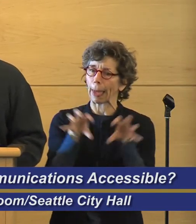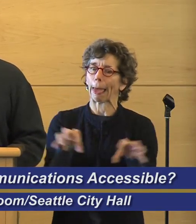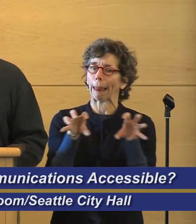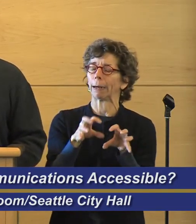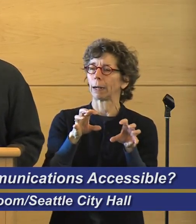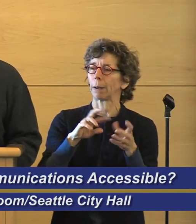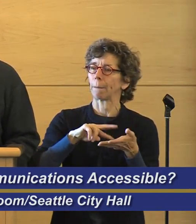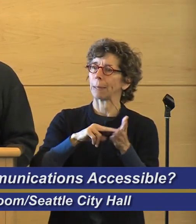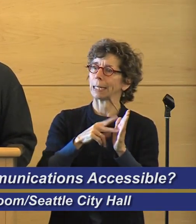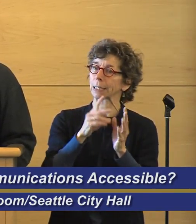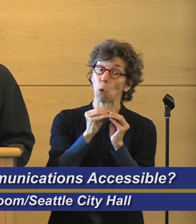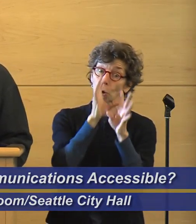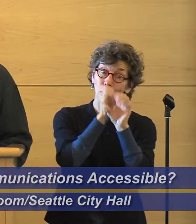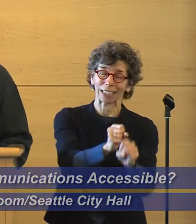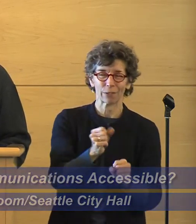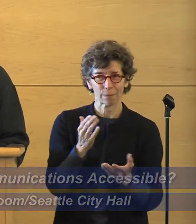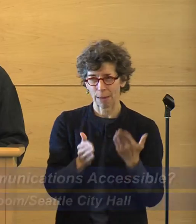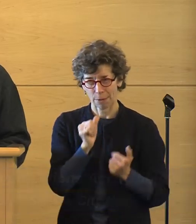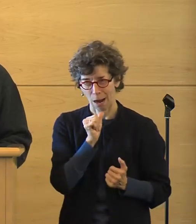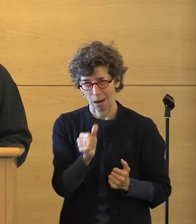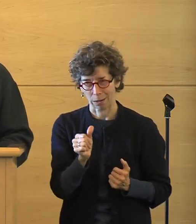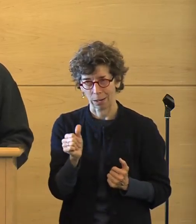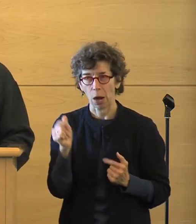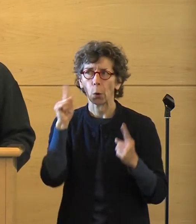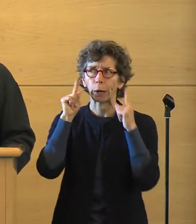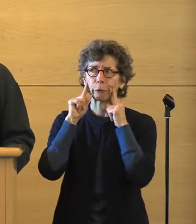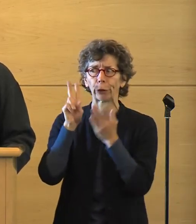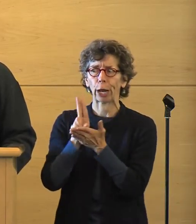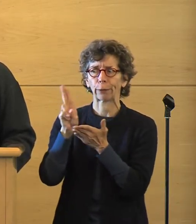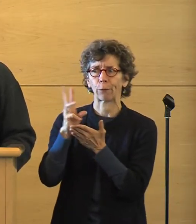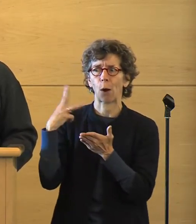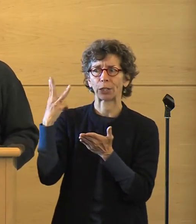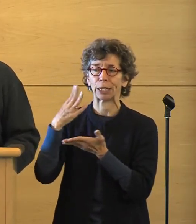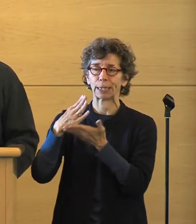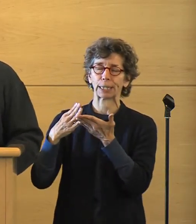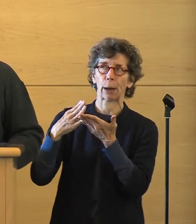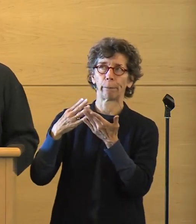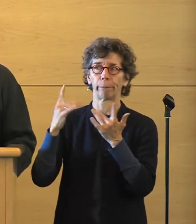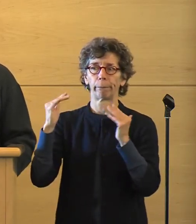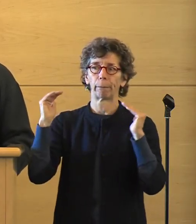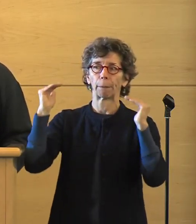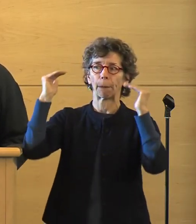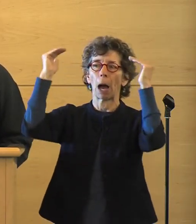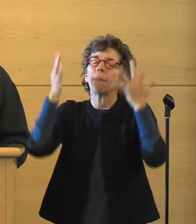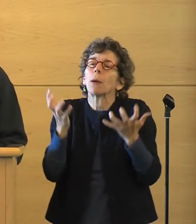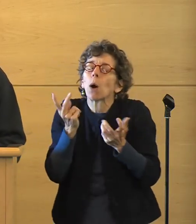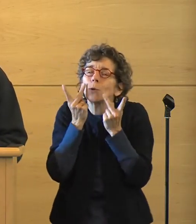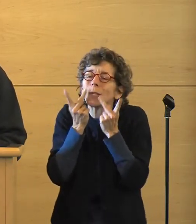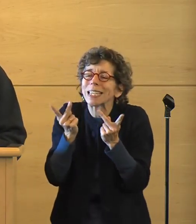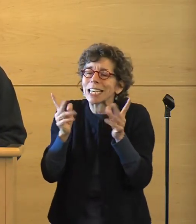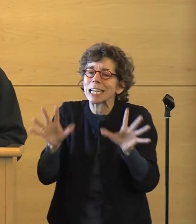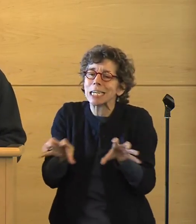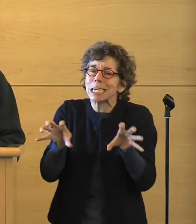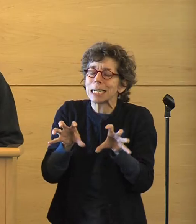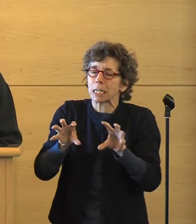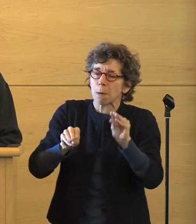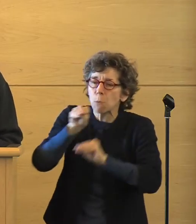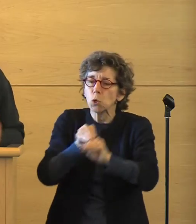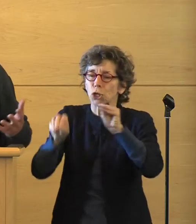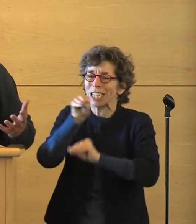are, but it seems, I hear this from a lot of people, that, you know, I think there are some marketing people, or, you know,